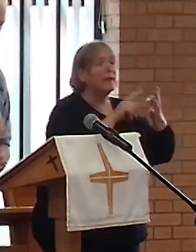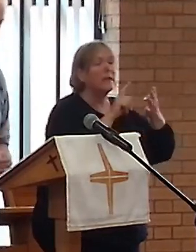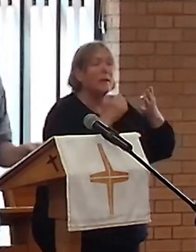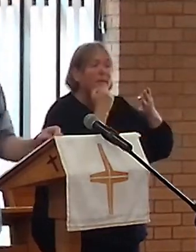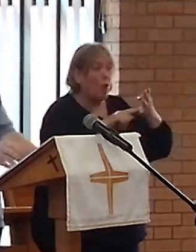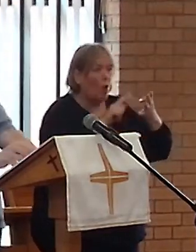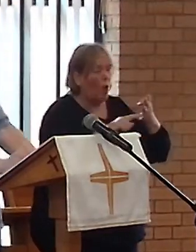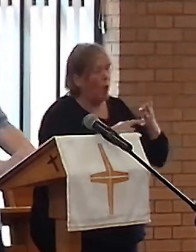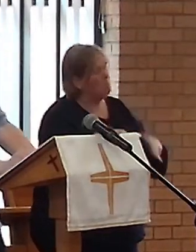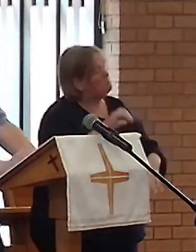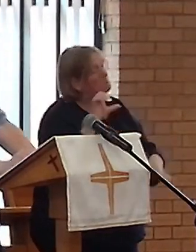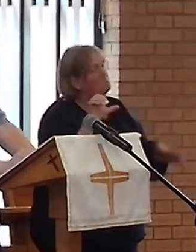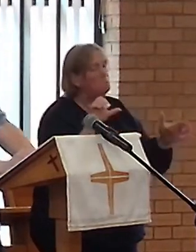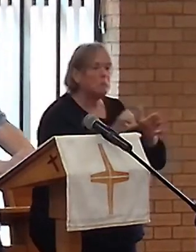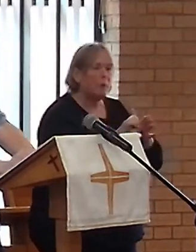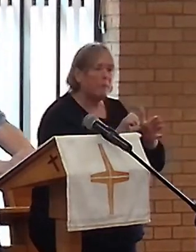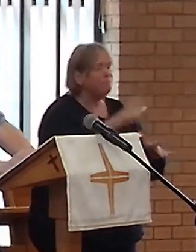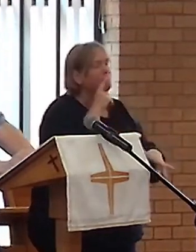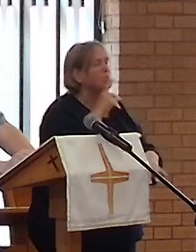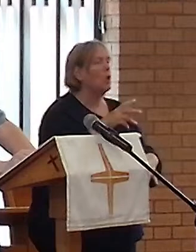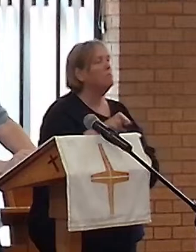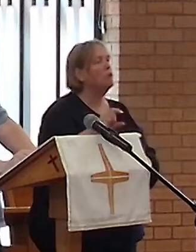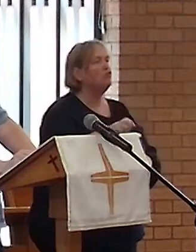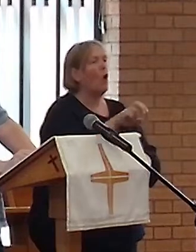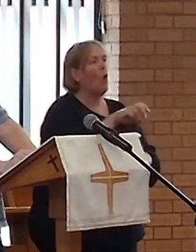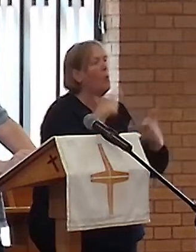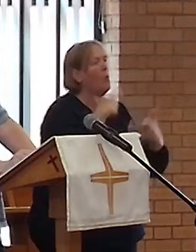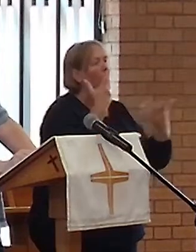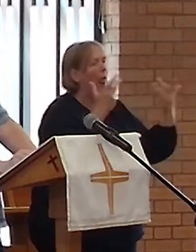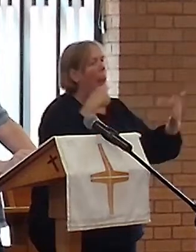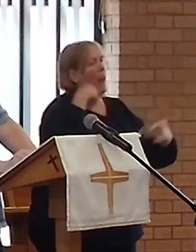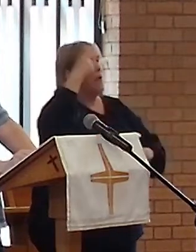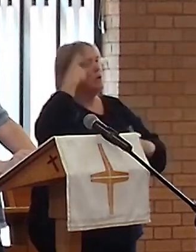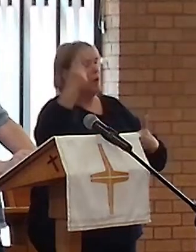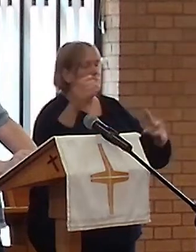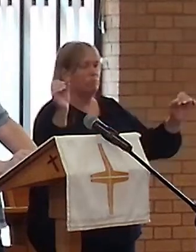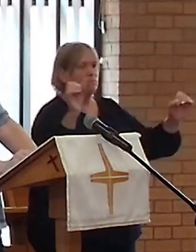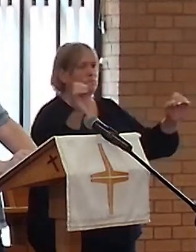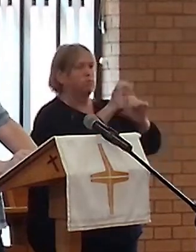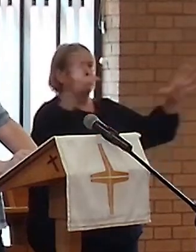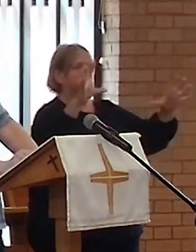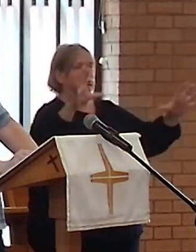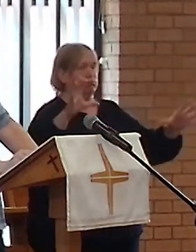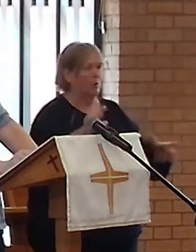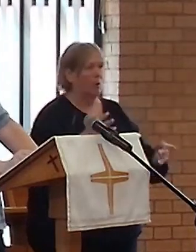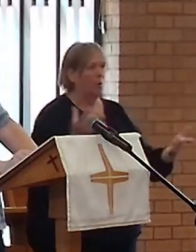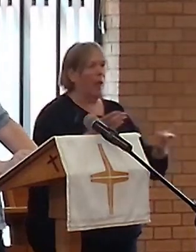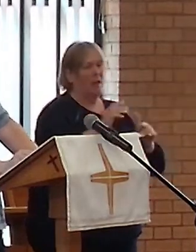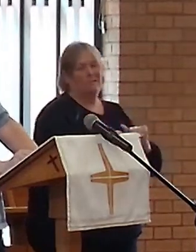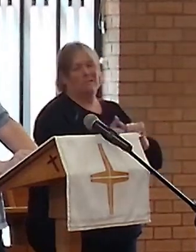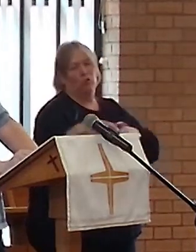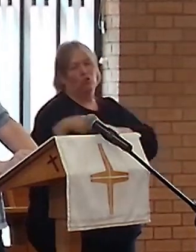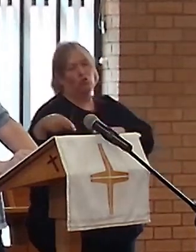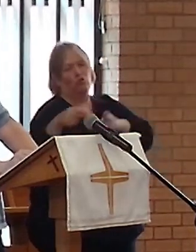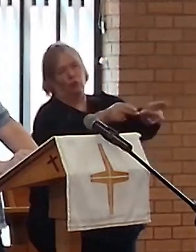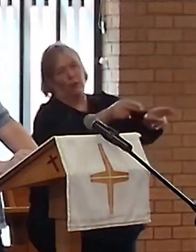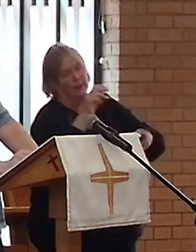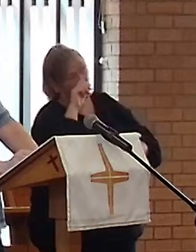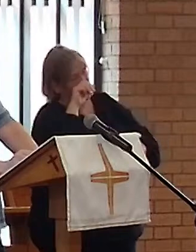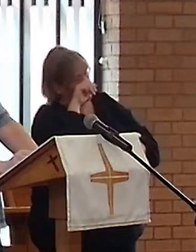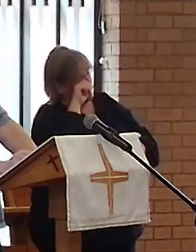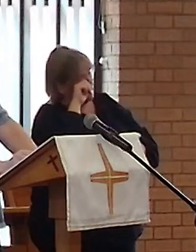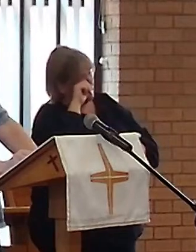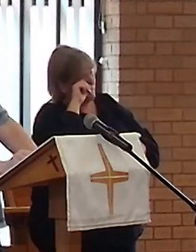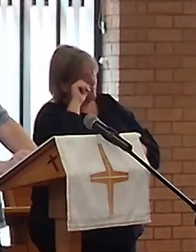You're on patrol in outer London when an explosion occurs in a gas main in a nearby street.